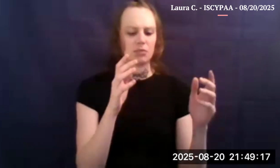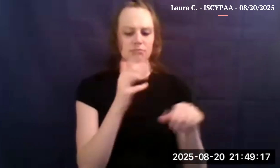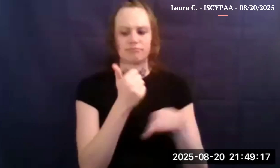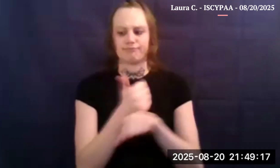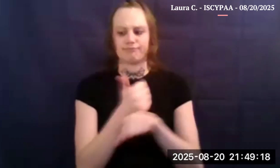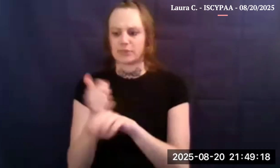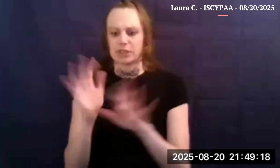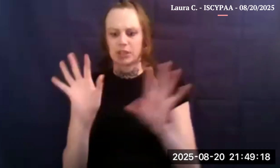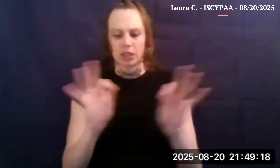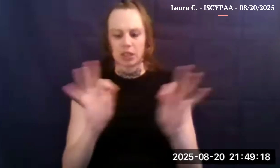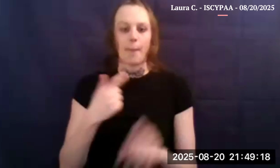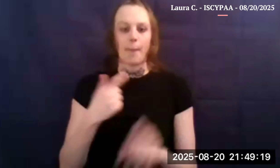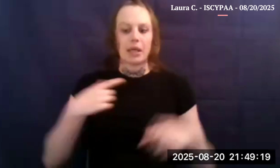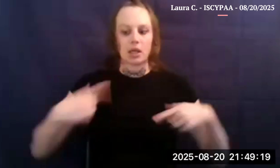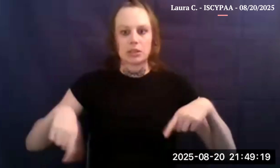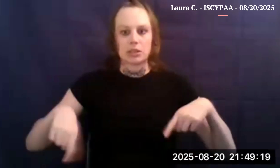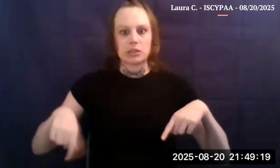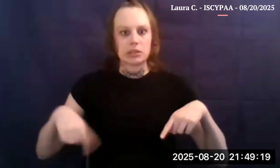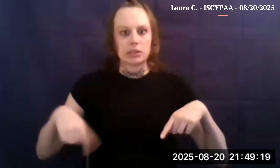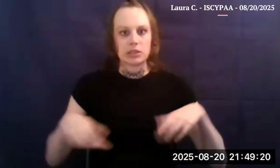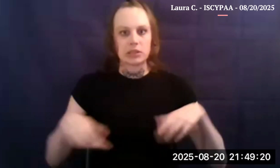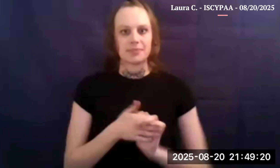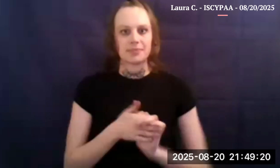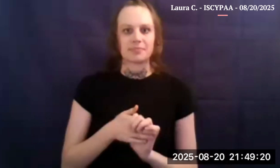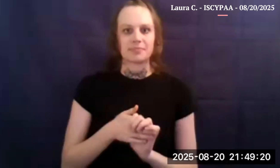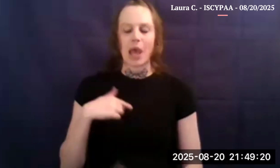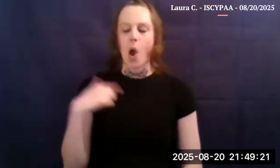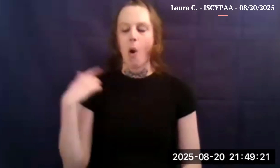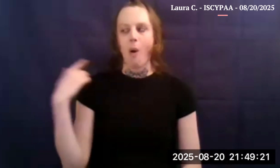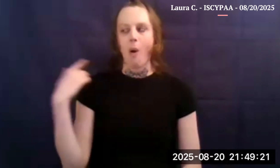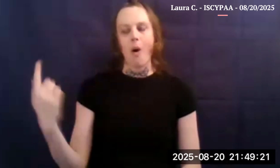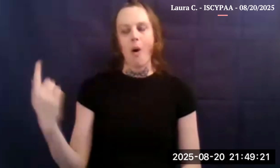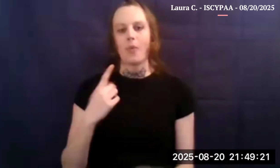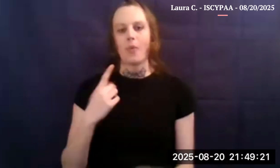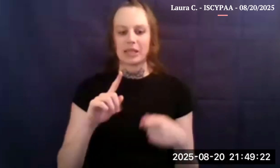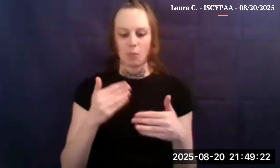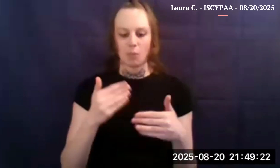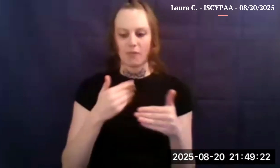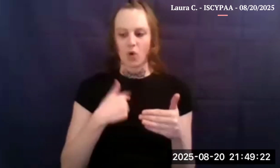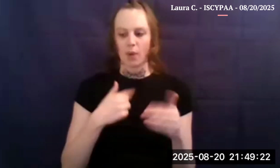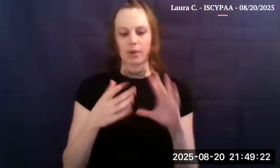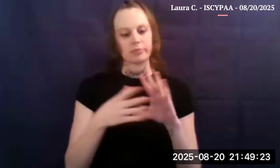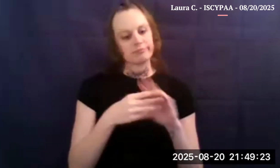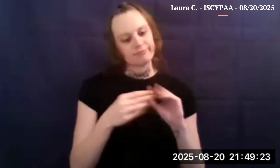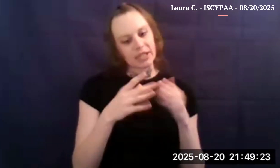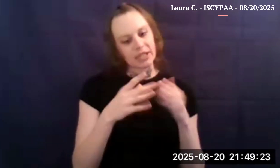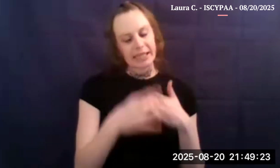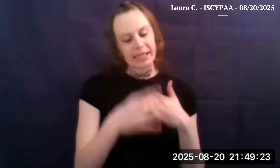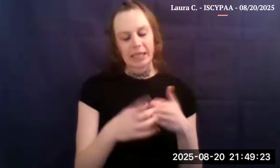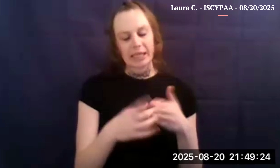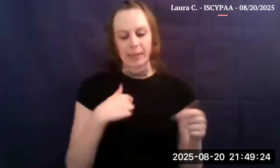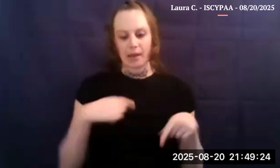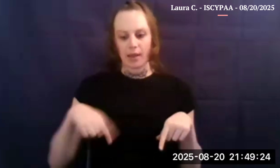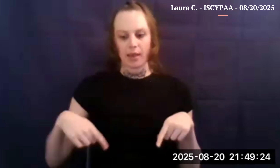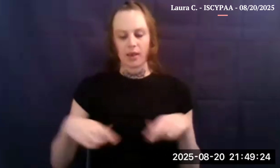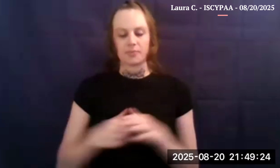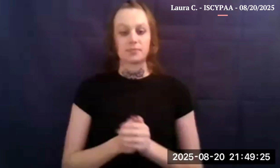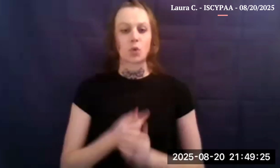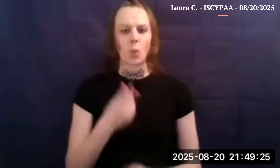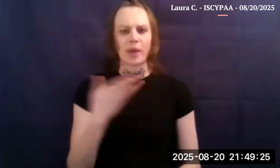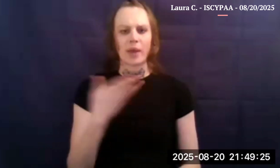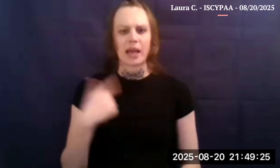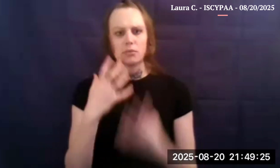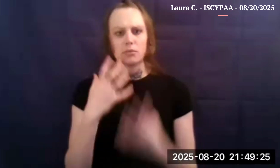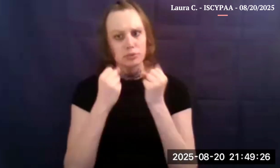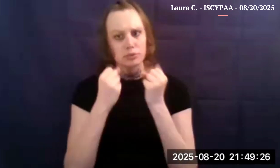nervous. Okay, so I always get this way before I give a lead, but one of the things that I love most is, okay,